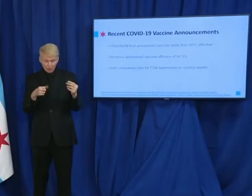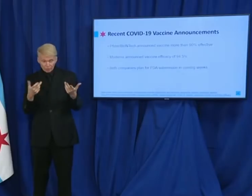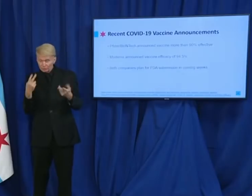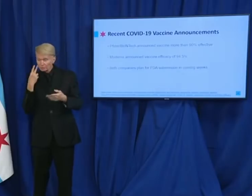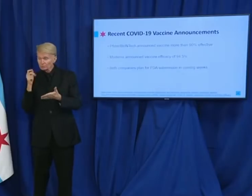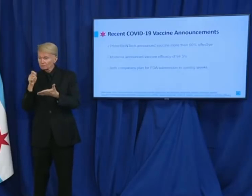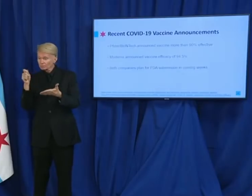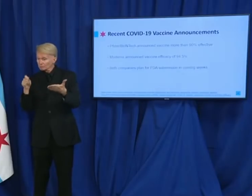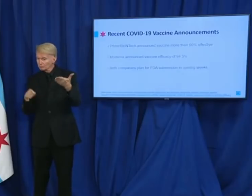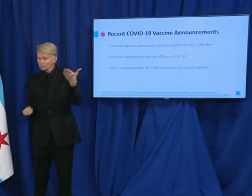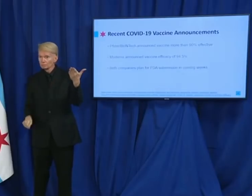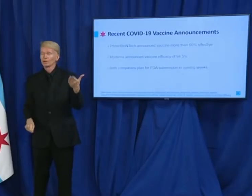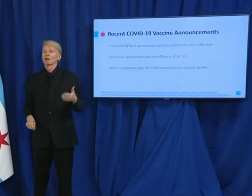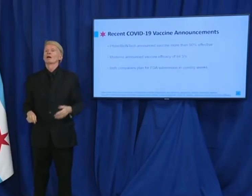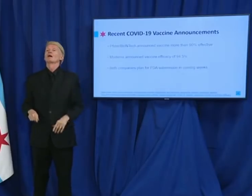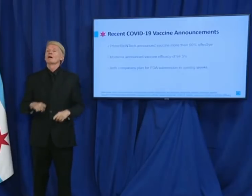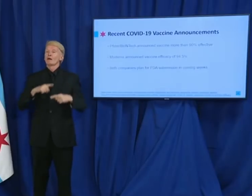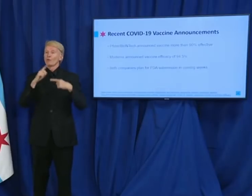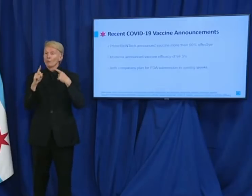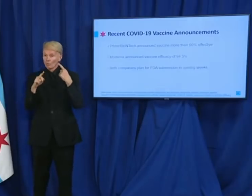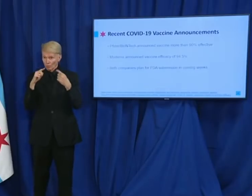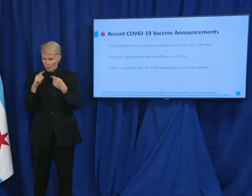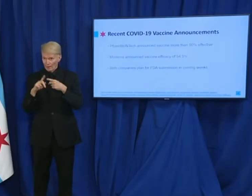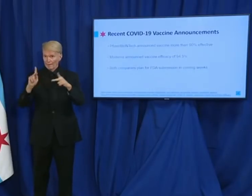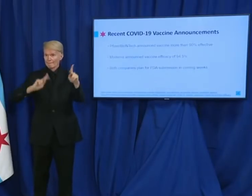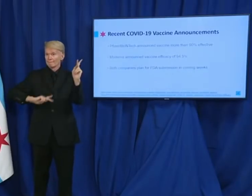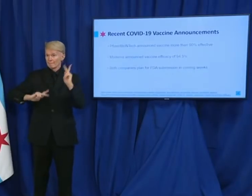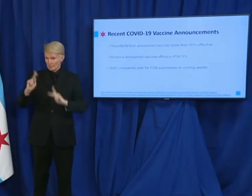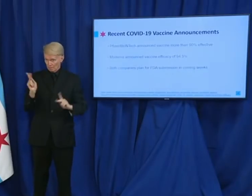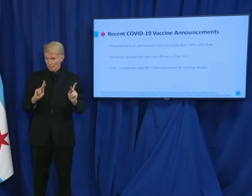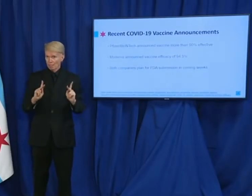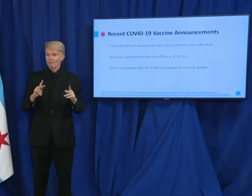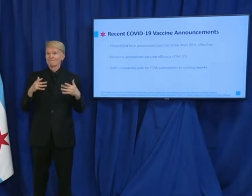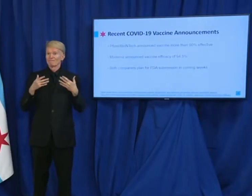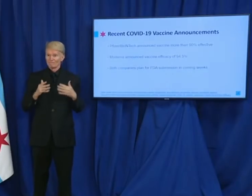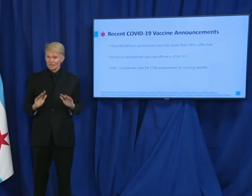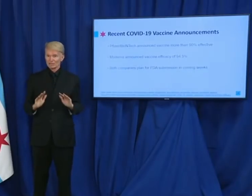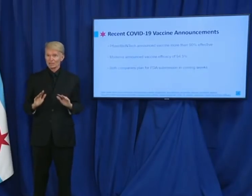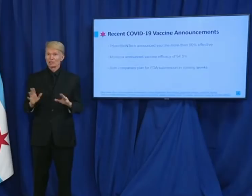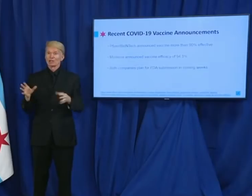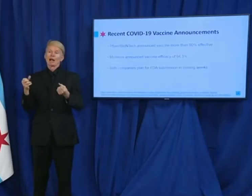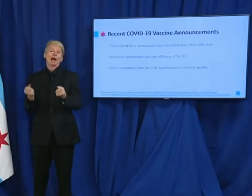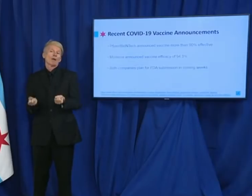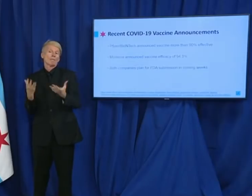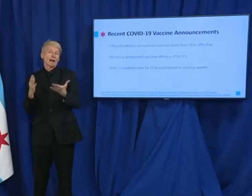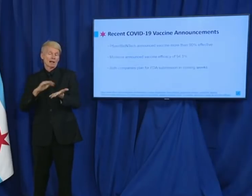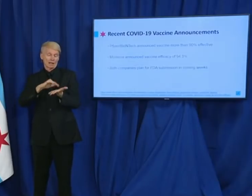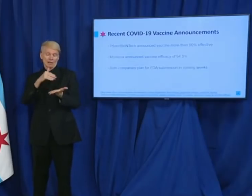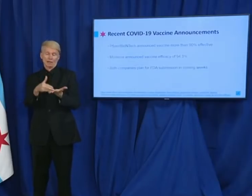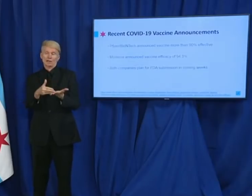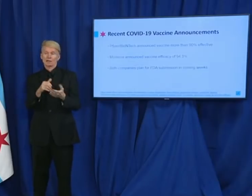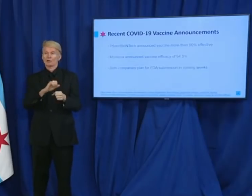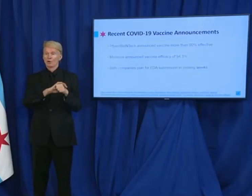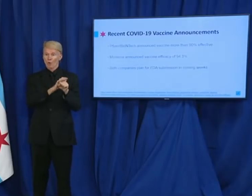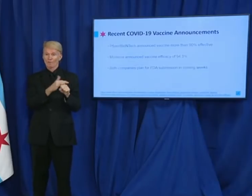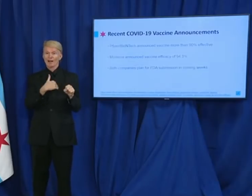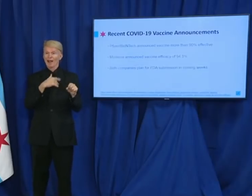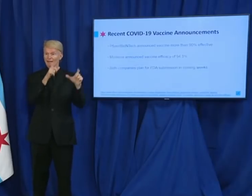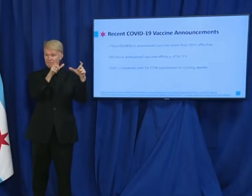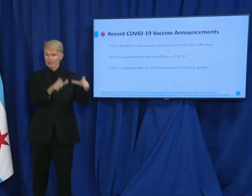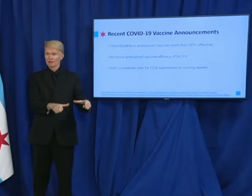And once a certain number of people have gotten COVID in this trial, we're able to get these